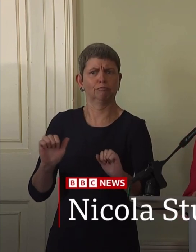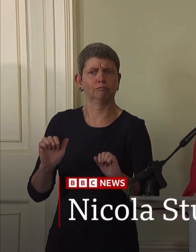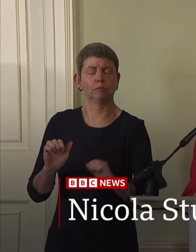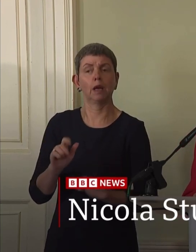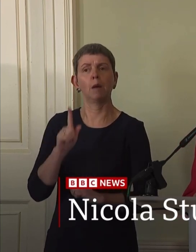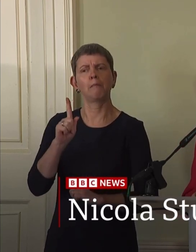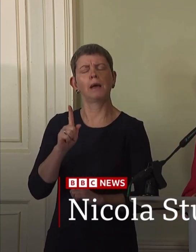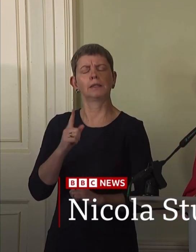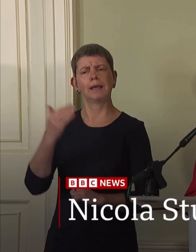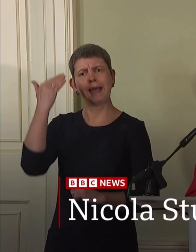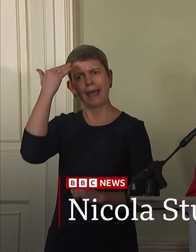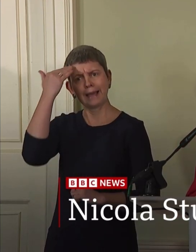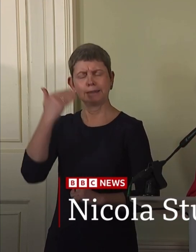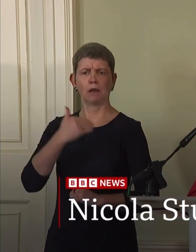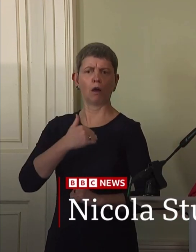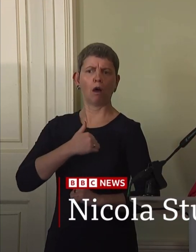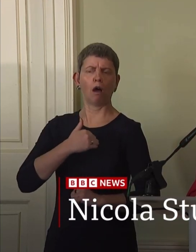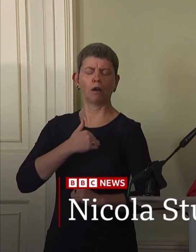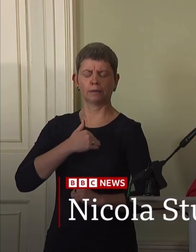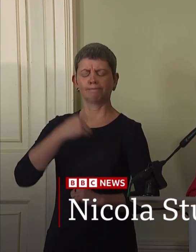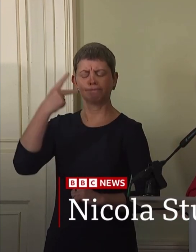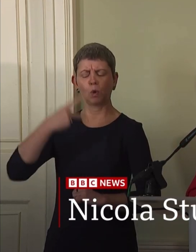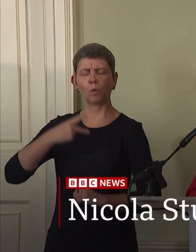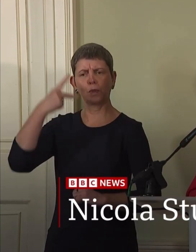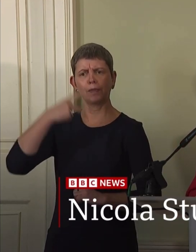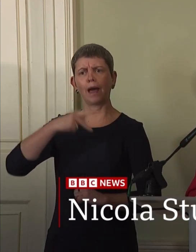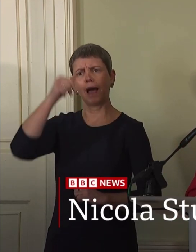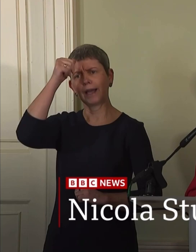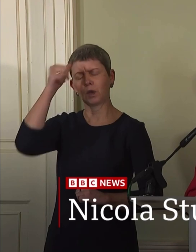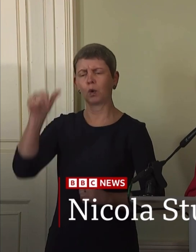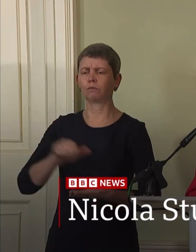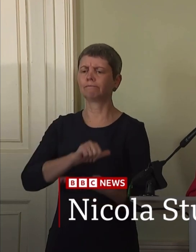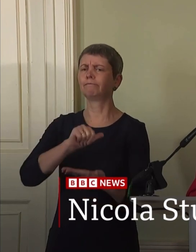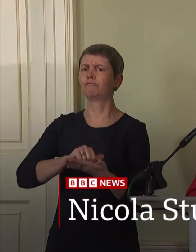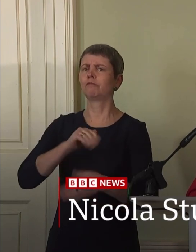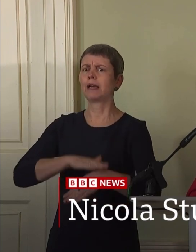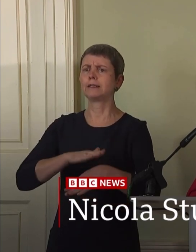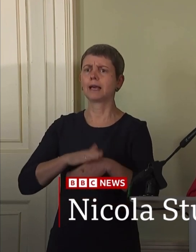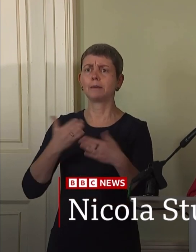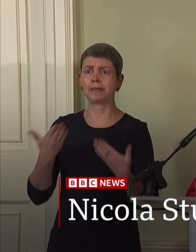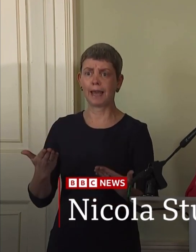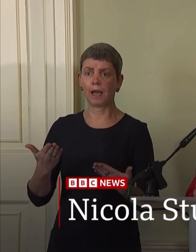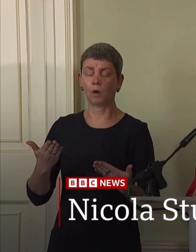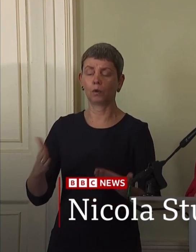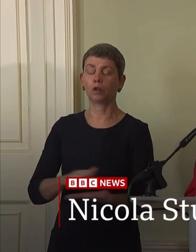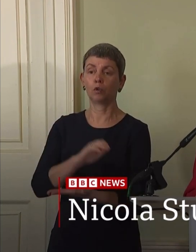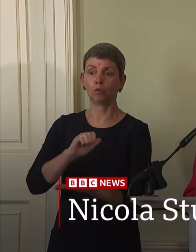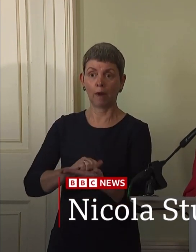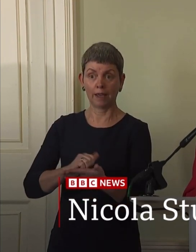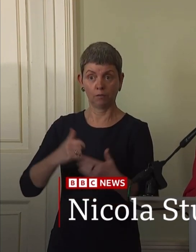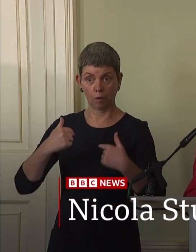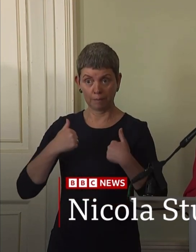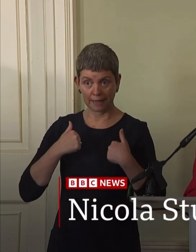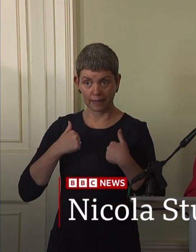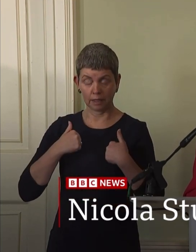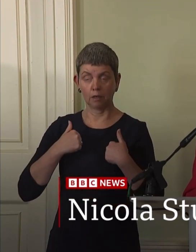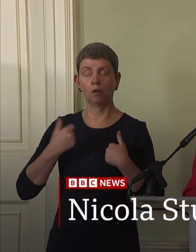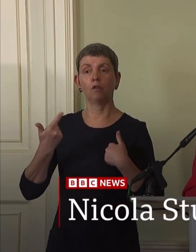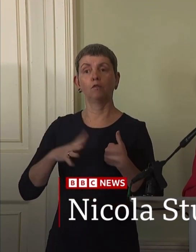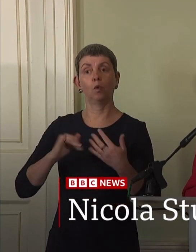heart, I know that time is now. That it is right for me, for my party and for the